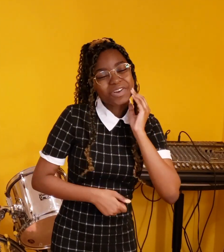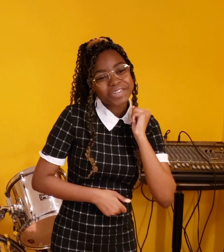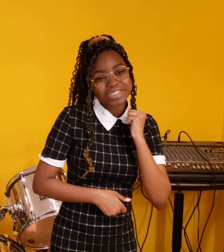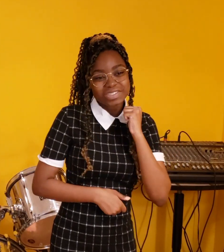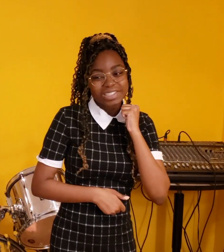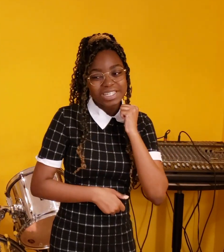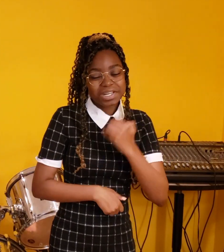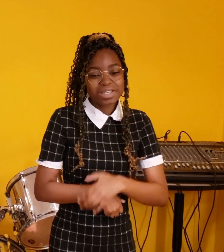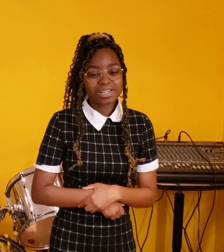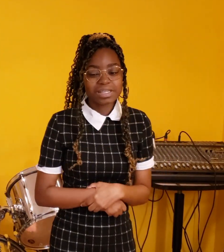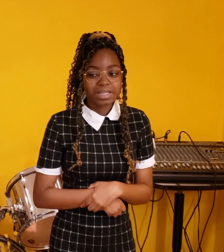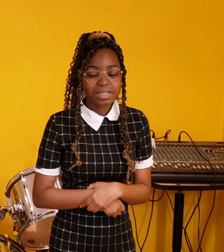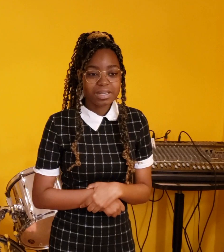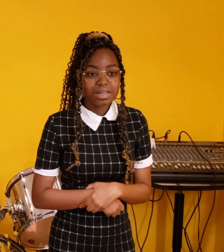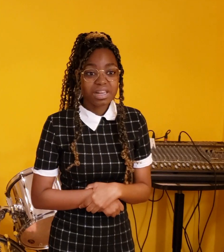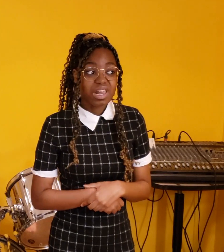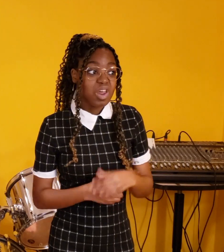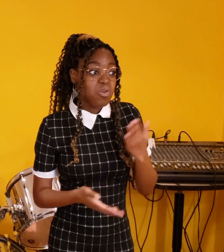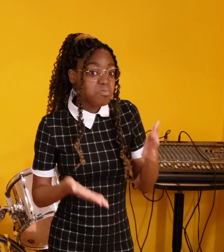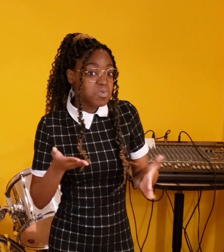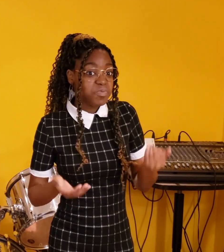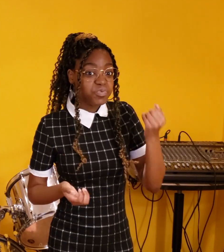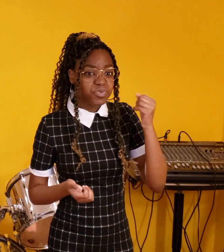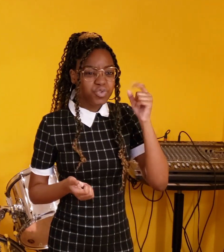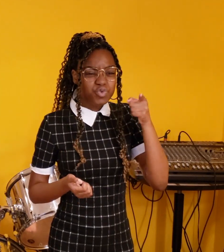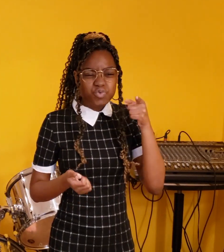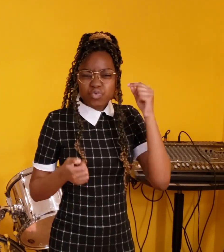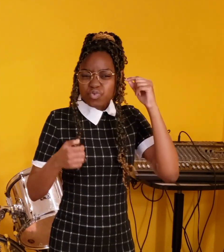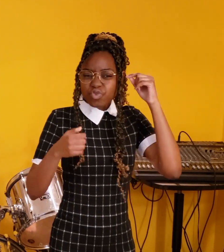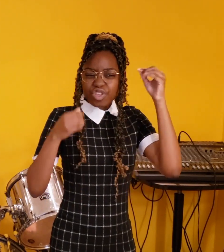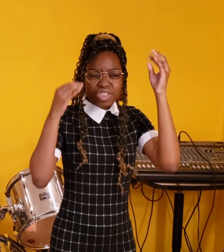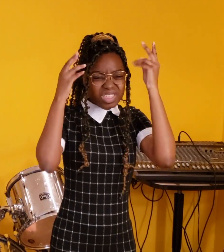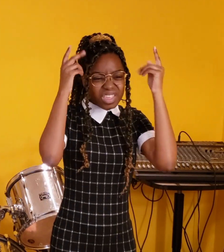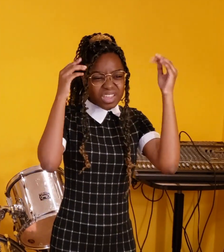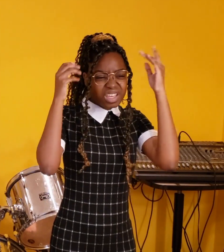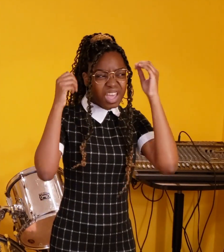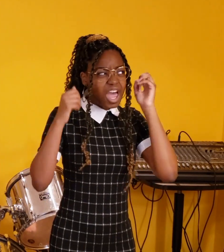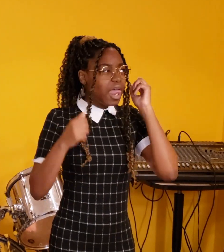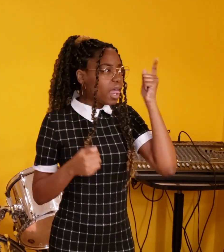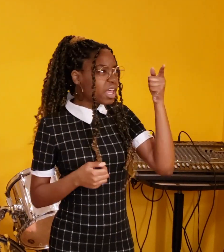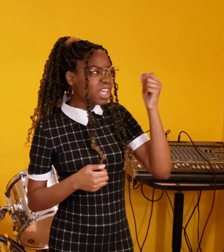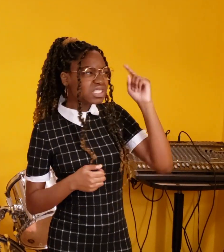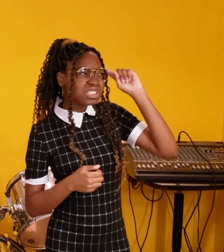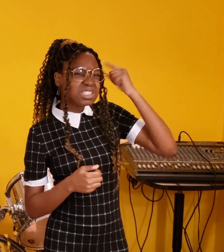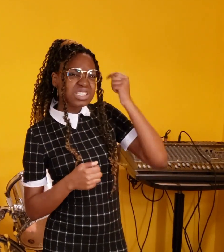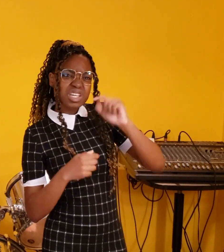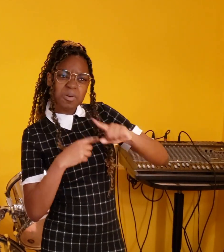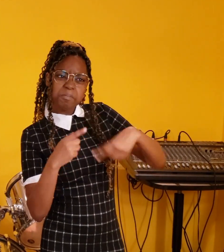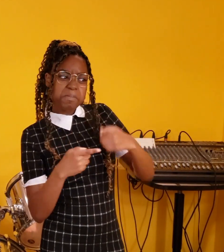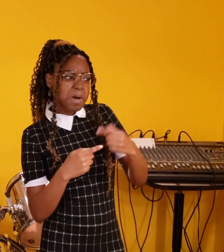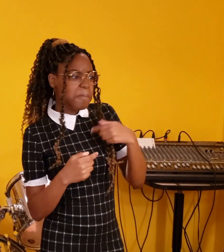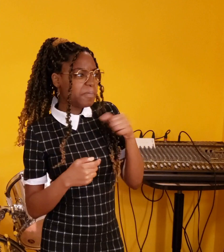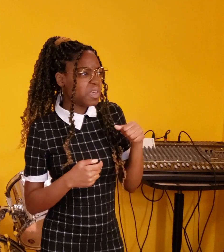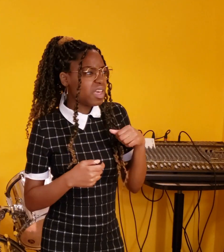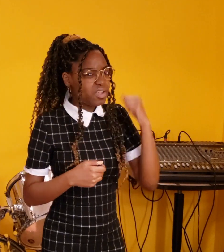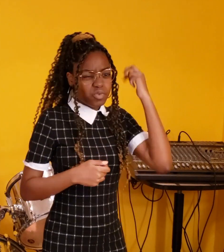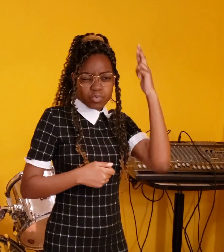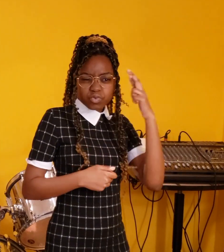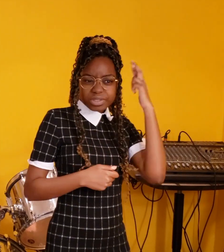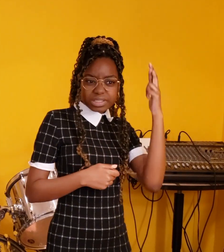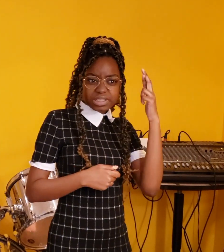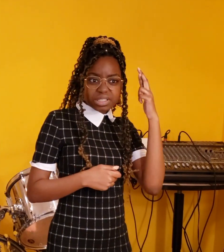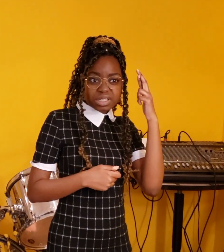said, probably you are wondering why he was thinking about you, about me, about us in love, when he knew Adam and Eve were going to